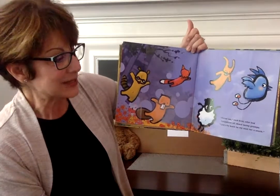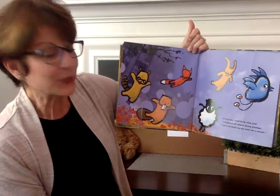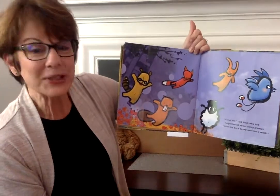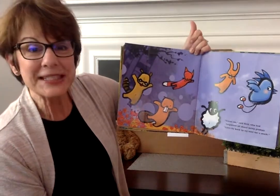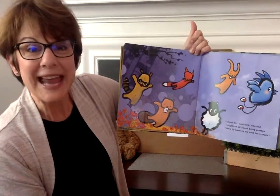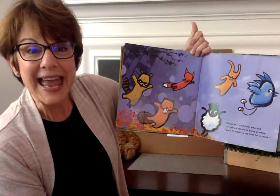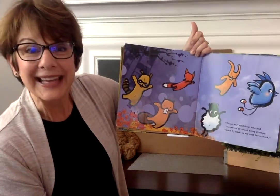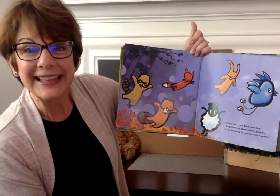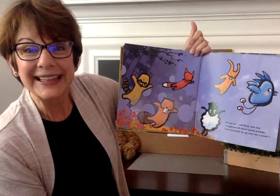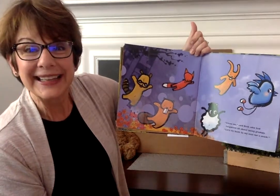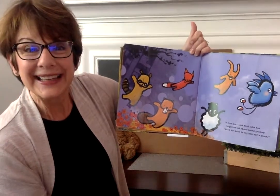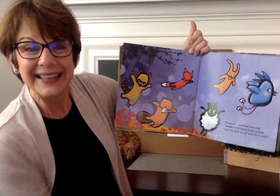for a snack."